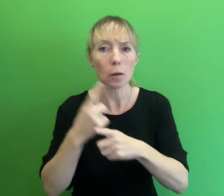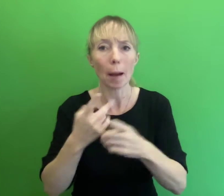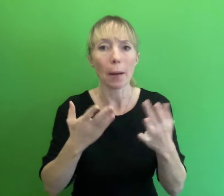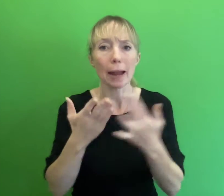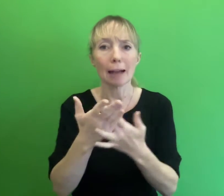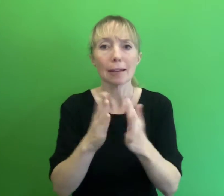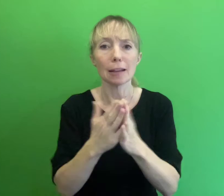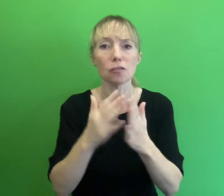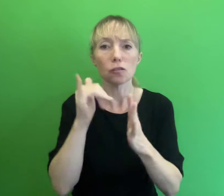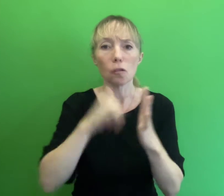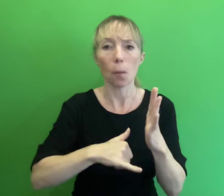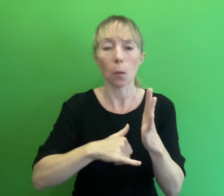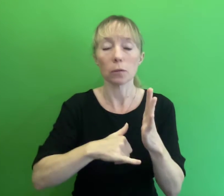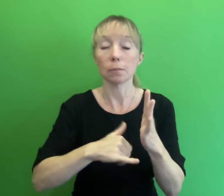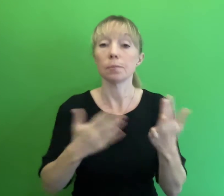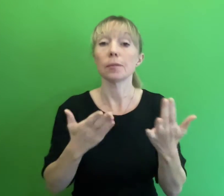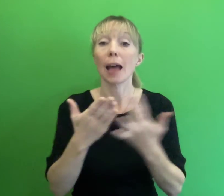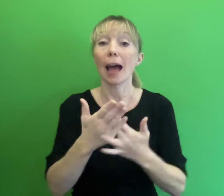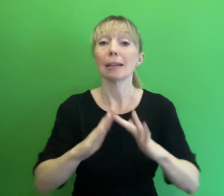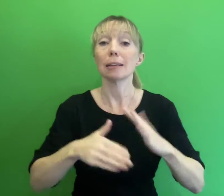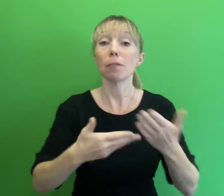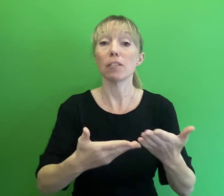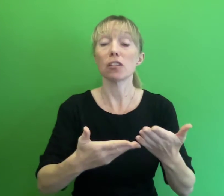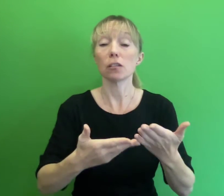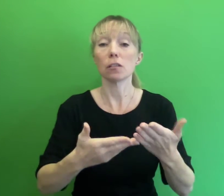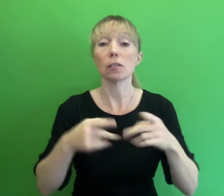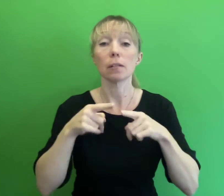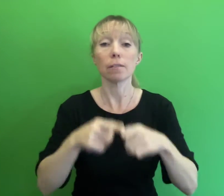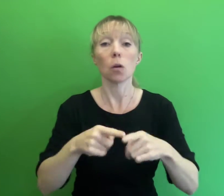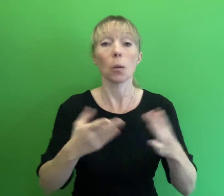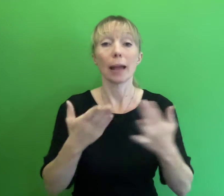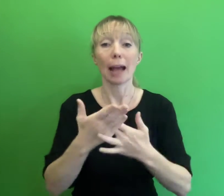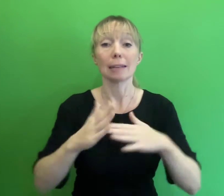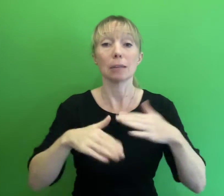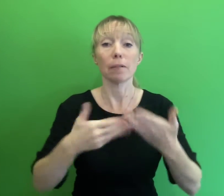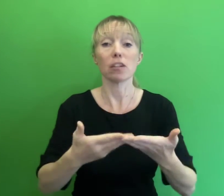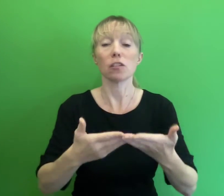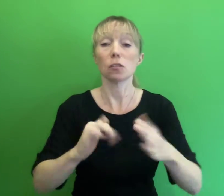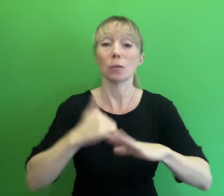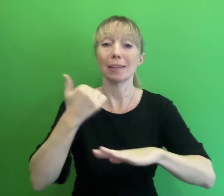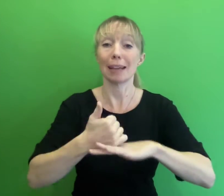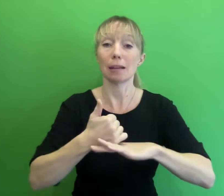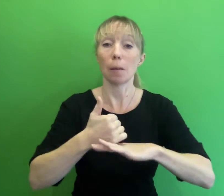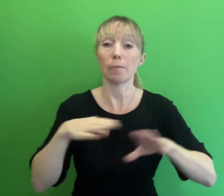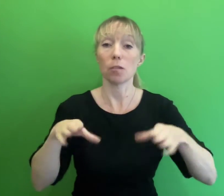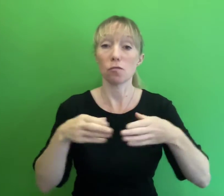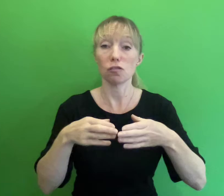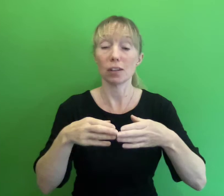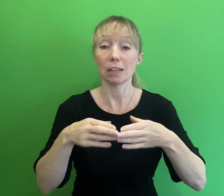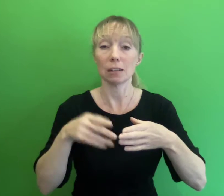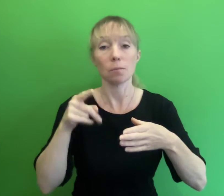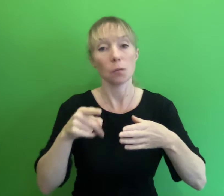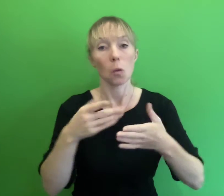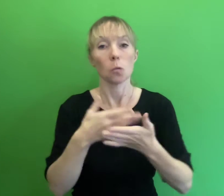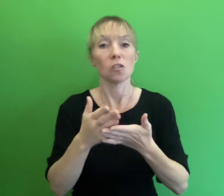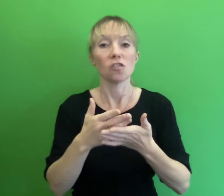Access provisions. The following access provisions were put in place for the retreat. These were shared in advance with